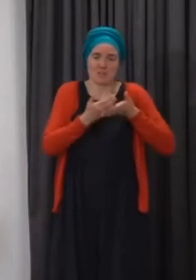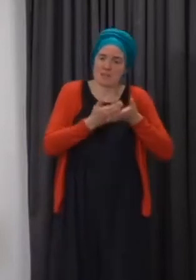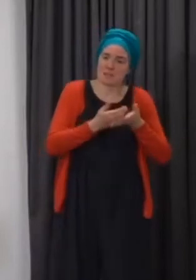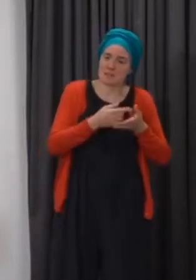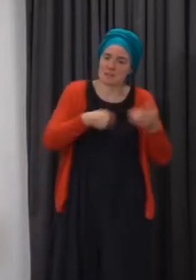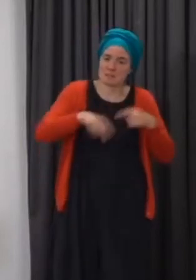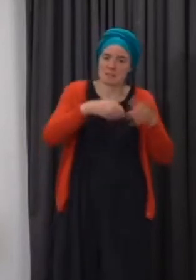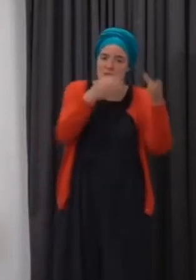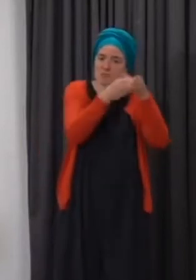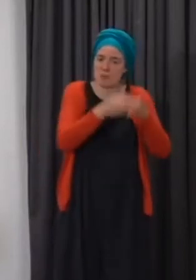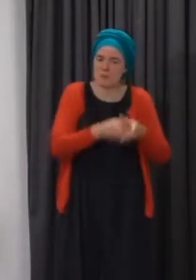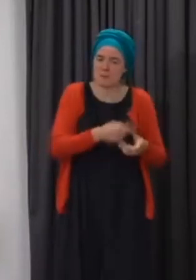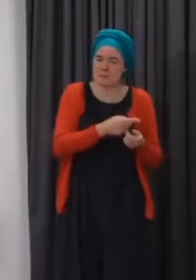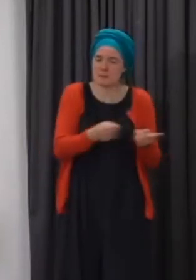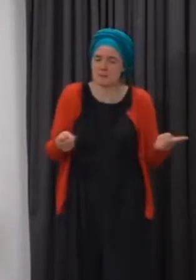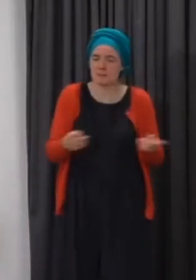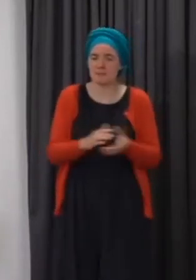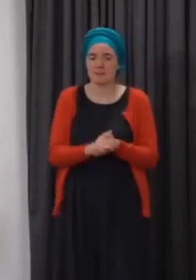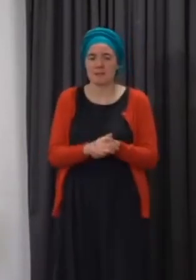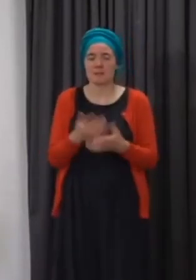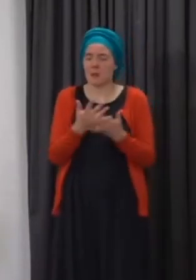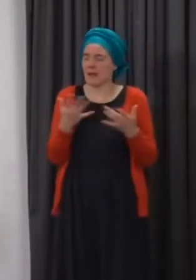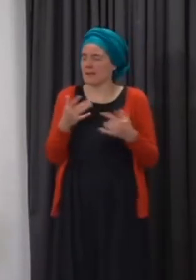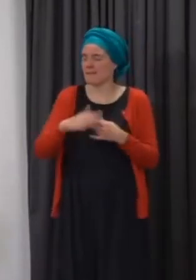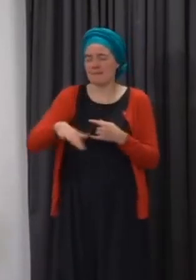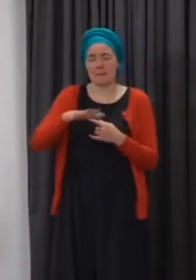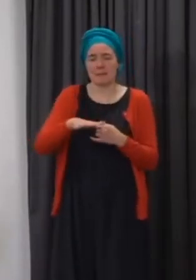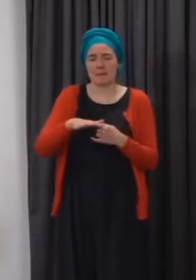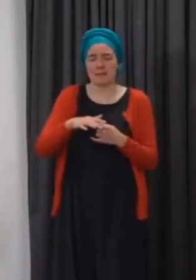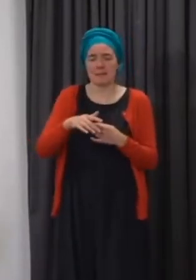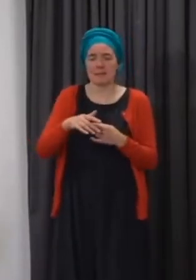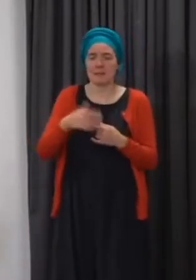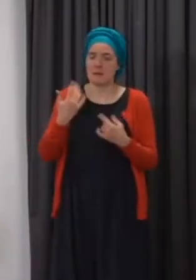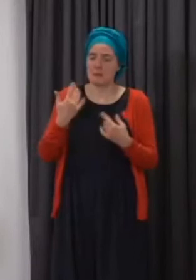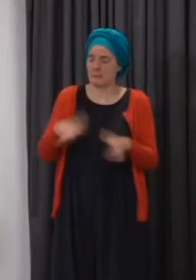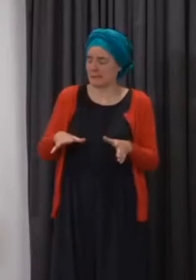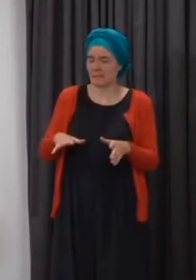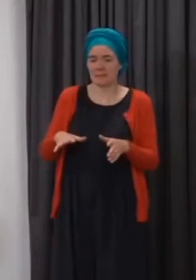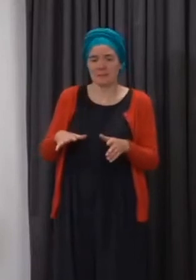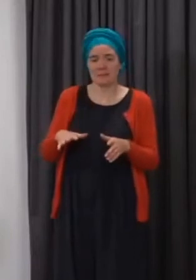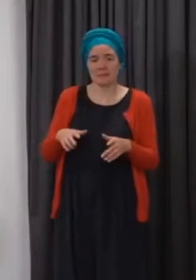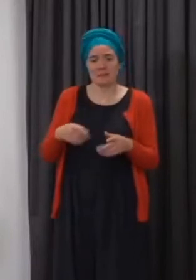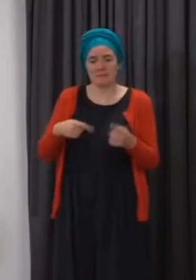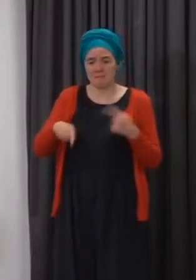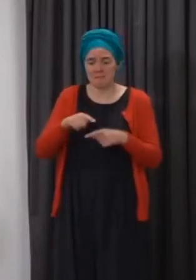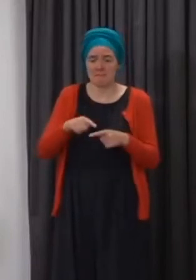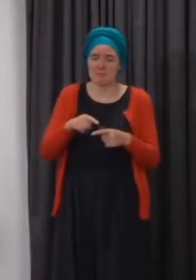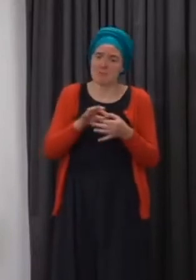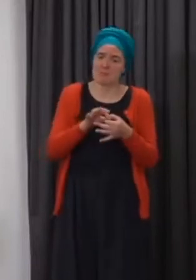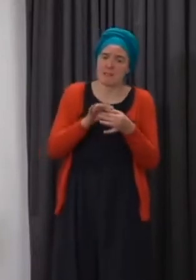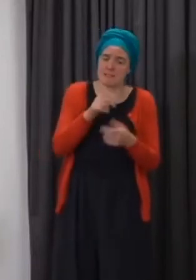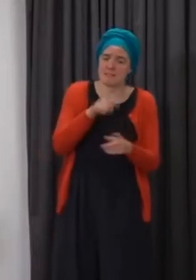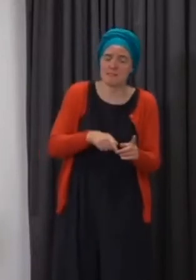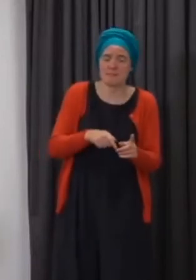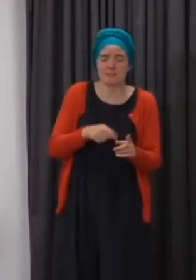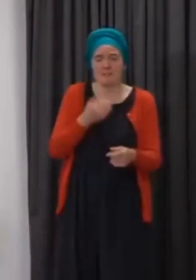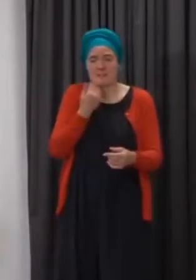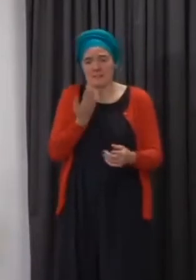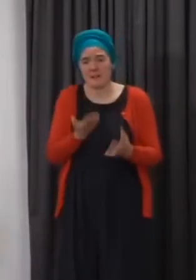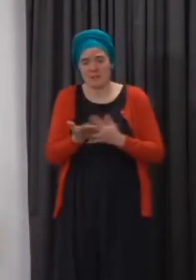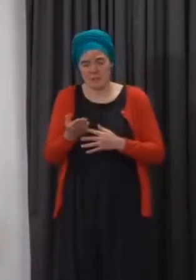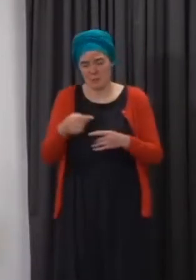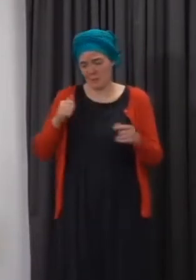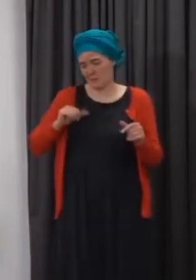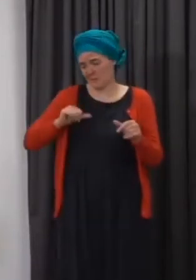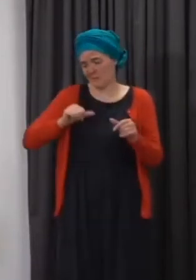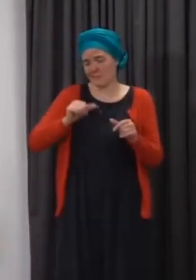I'm sorry for any family that has had to go the experience of losing a loved one throughout all of this approach. I just want to rewind a few